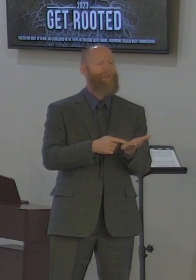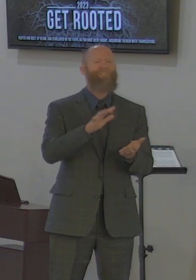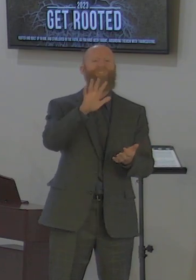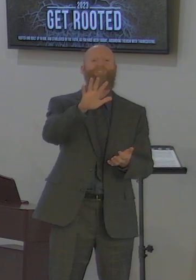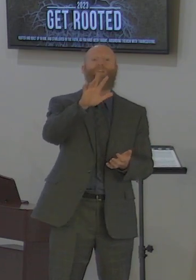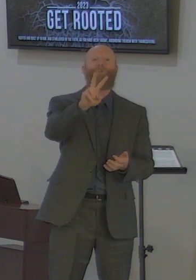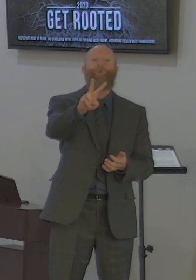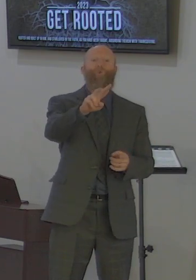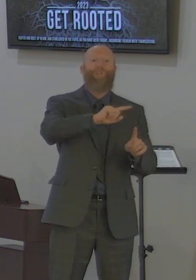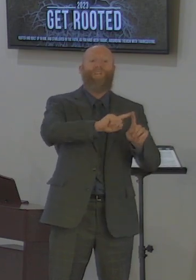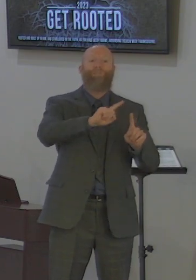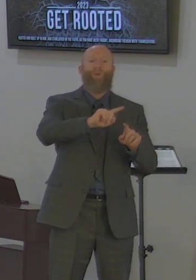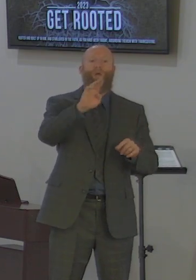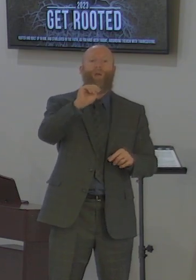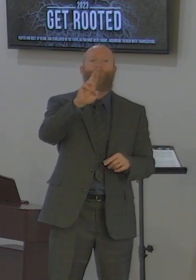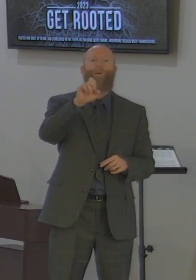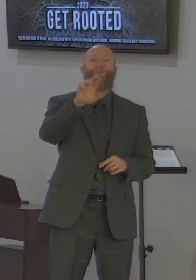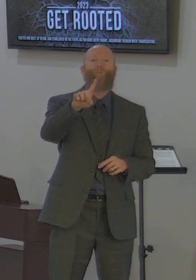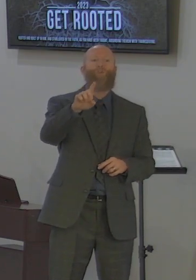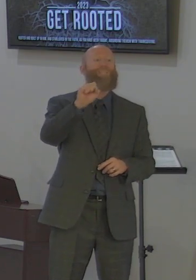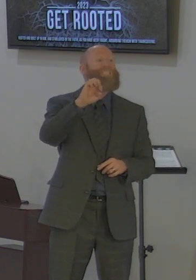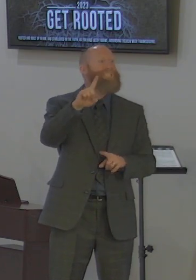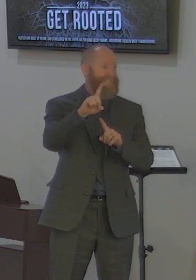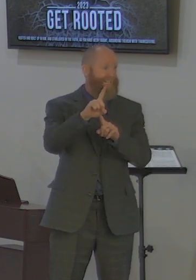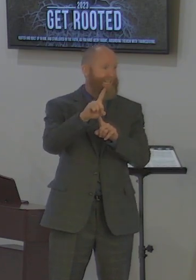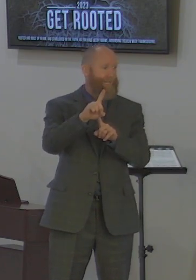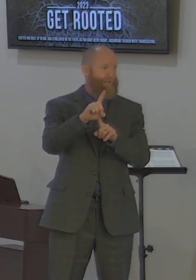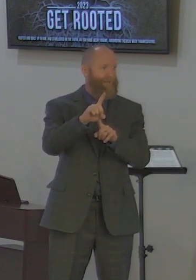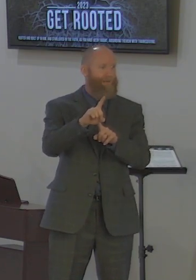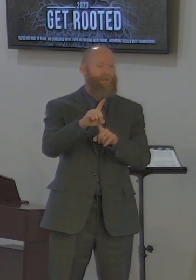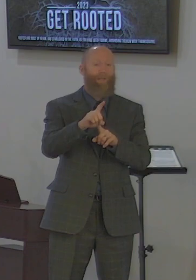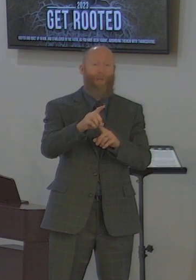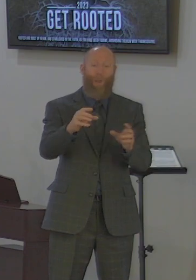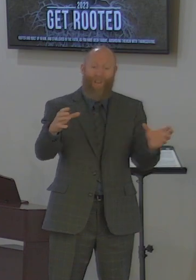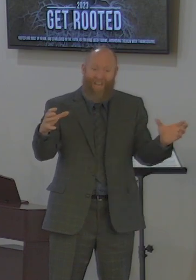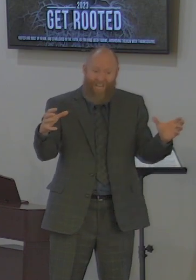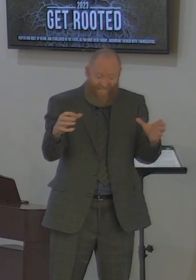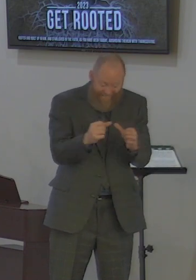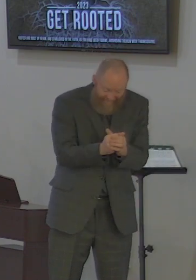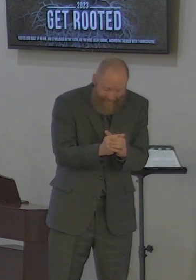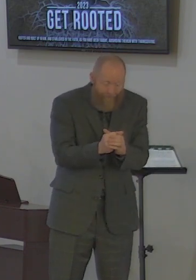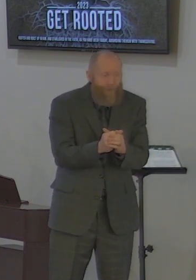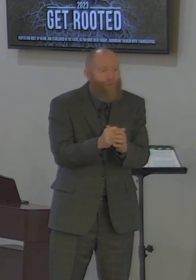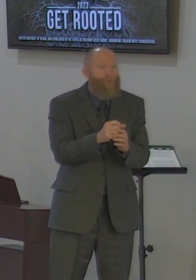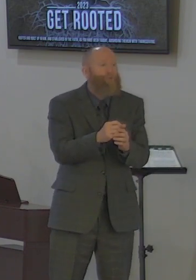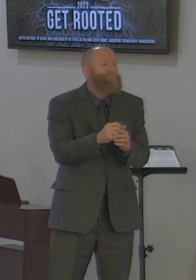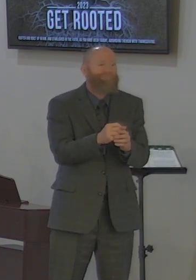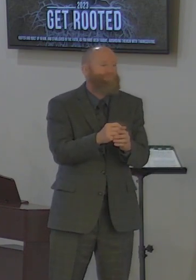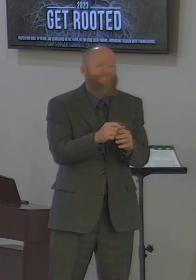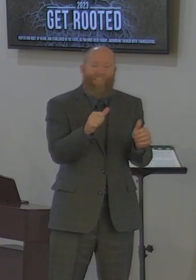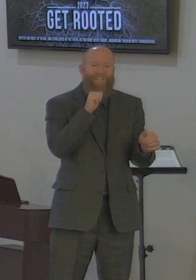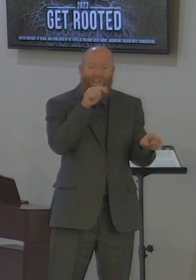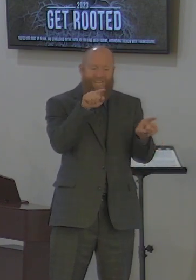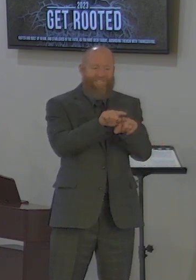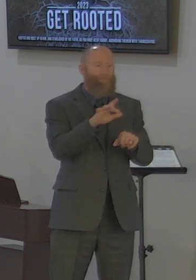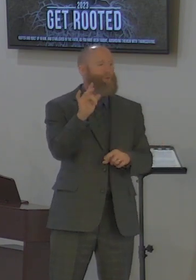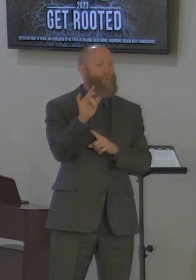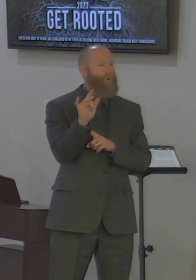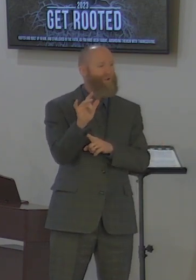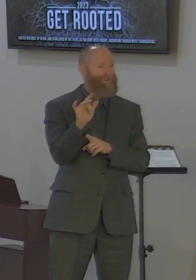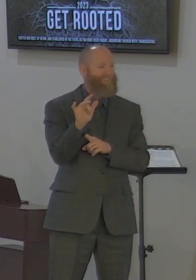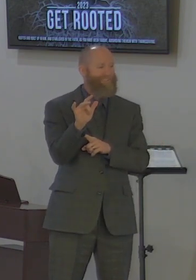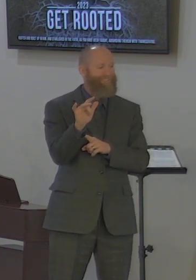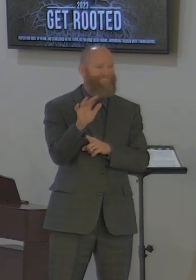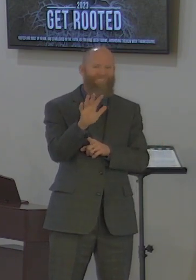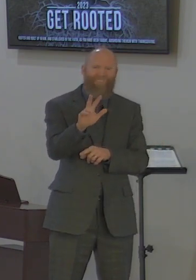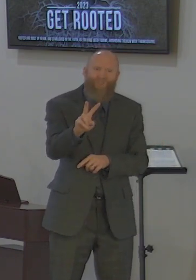together. And that was to remind me, I need to increase my faith. I need to increase my faith. I need to increase my faith. You know,